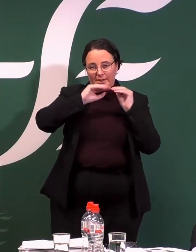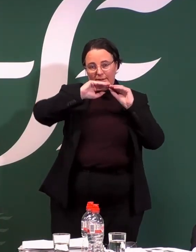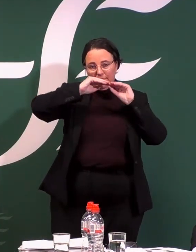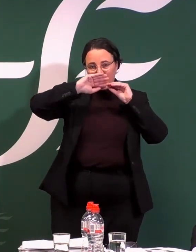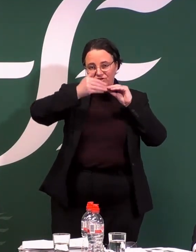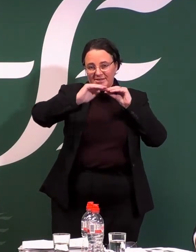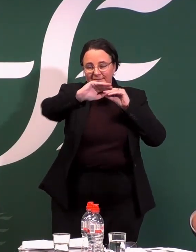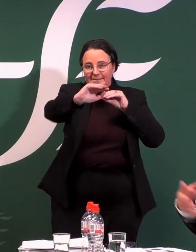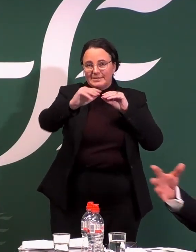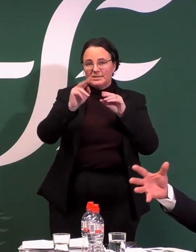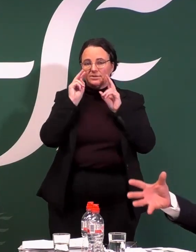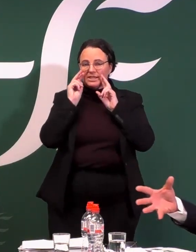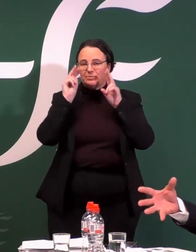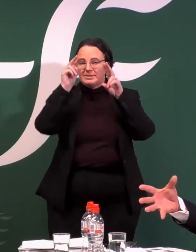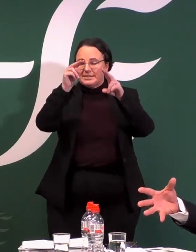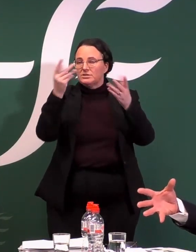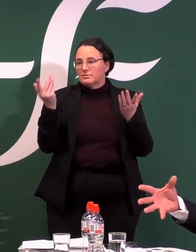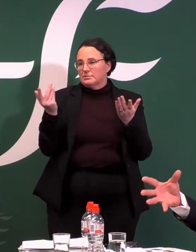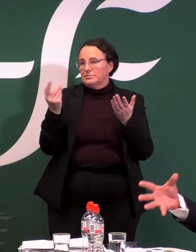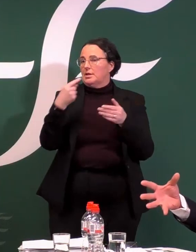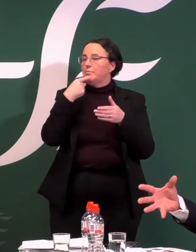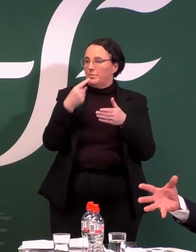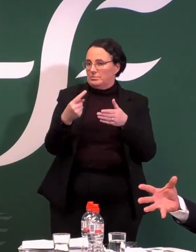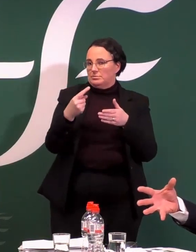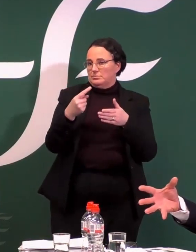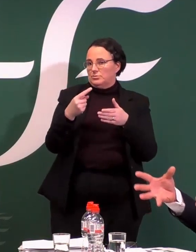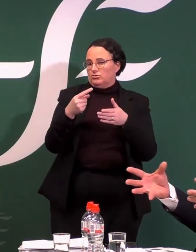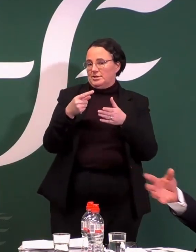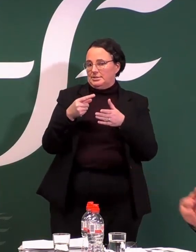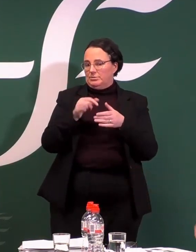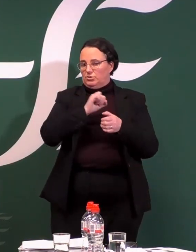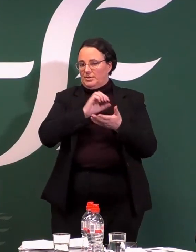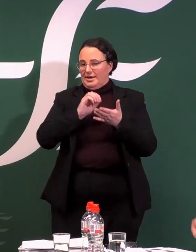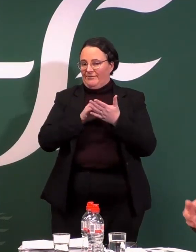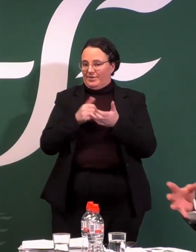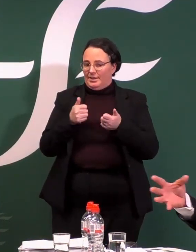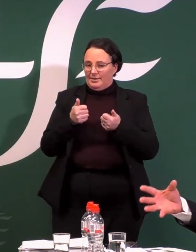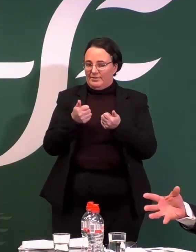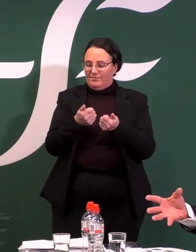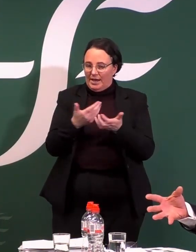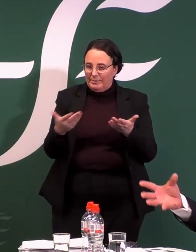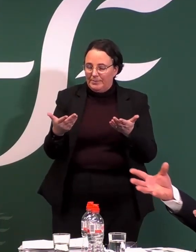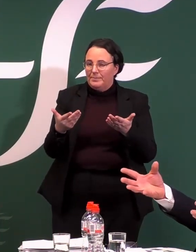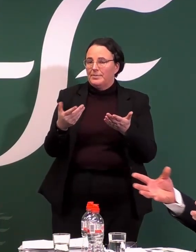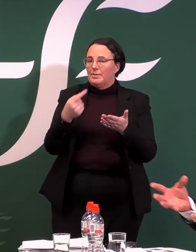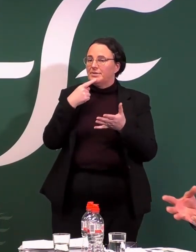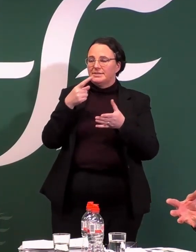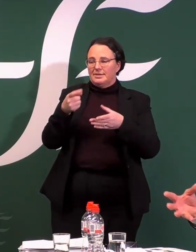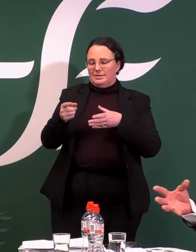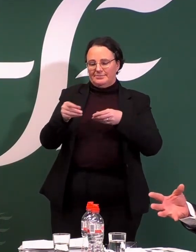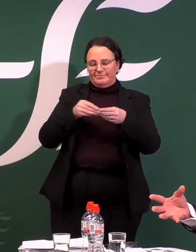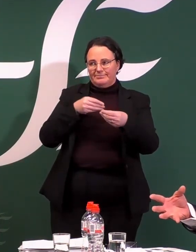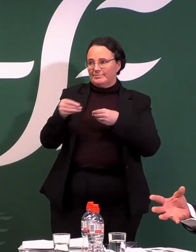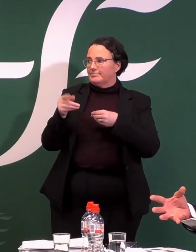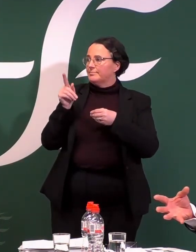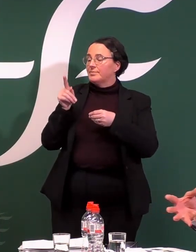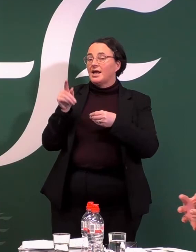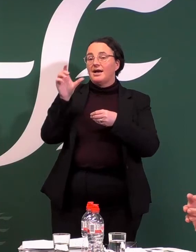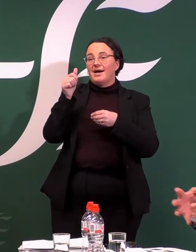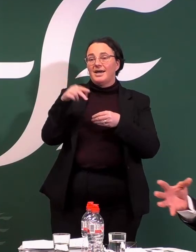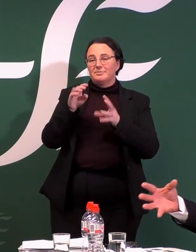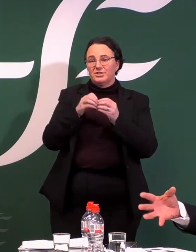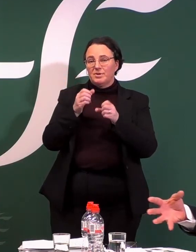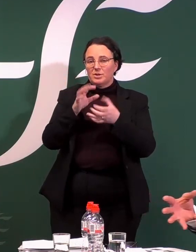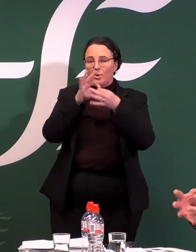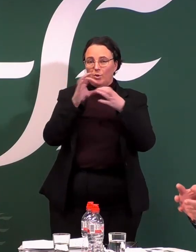going. But we're allowing, I suppose, we have the capacity available. That's the key thing. Although, as Paul said, ultimately it isn't elastic, and referred to home care, the challenges in